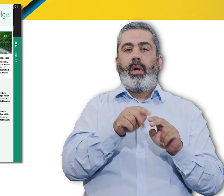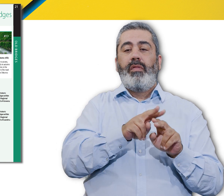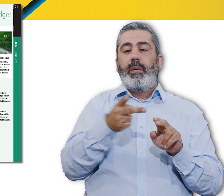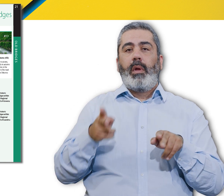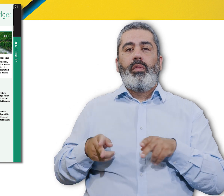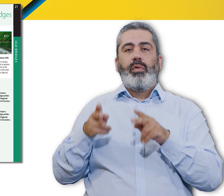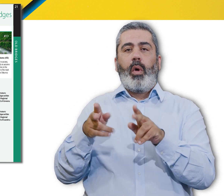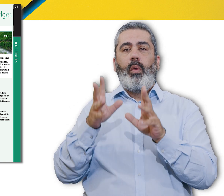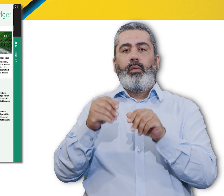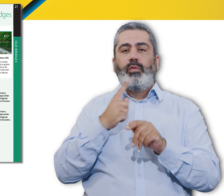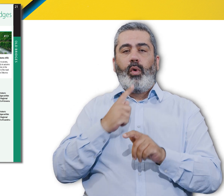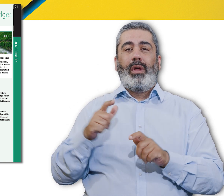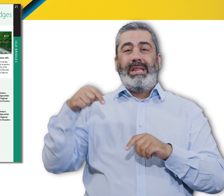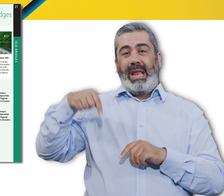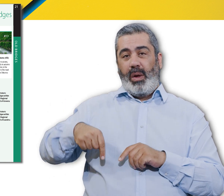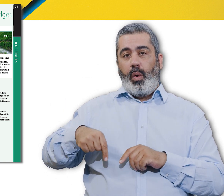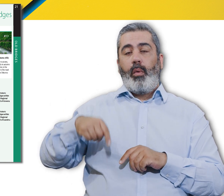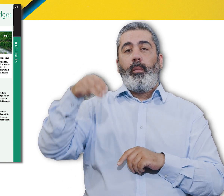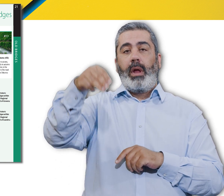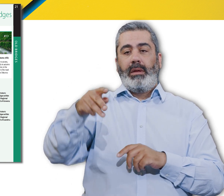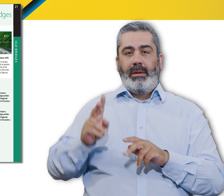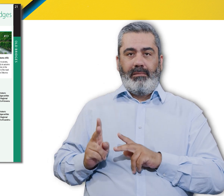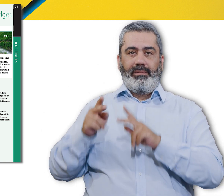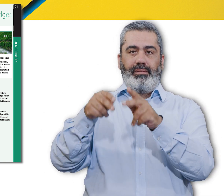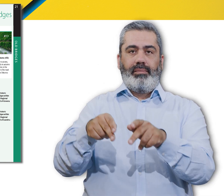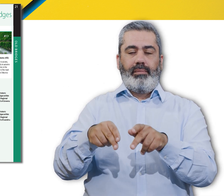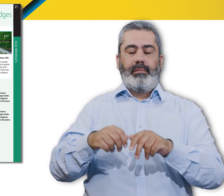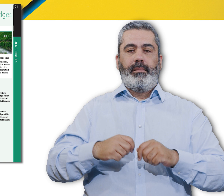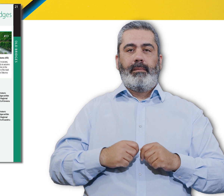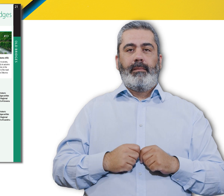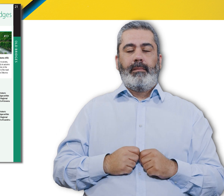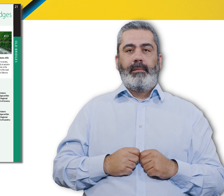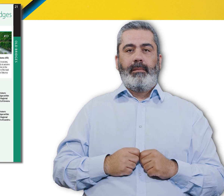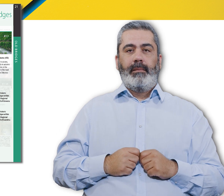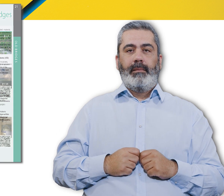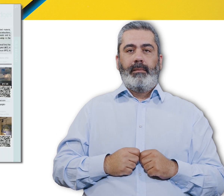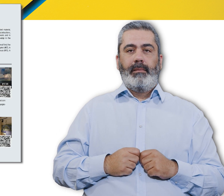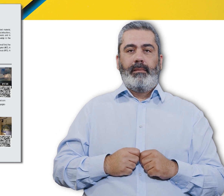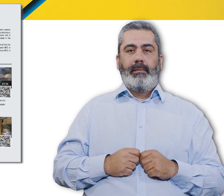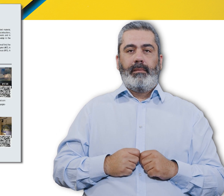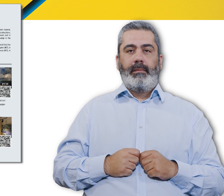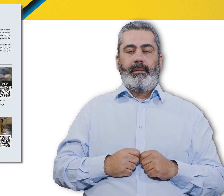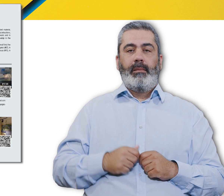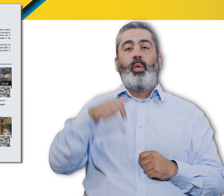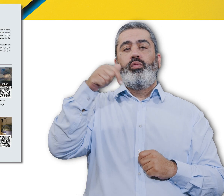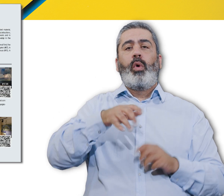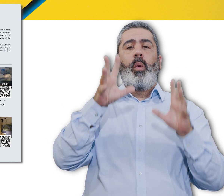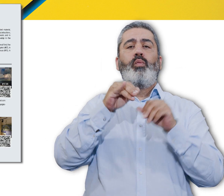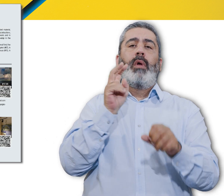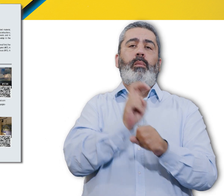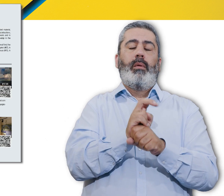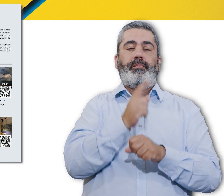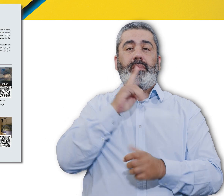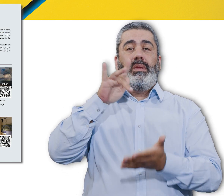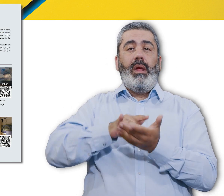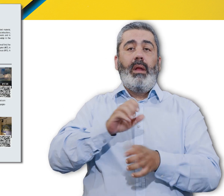Congelia, next to the road that connects the villages Trikomo and Manahiti. End of page 21. Section. Other.